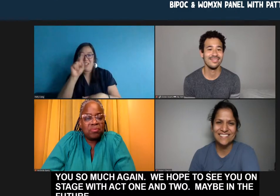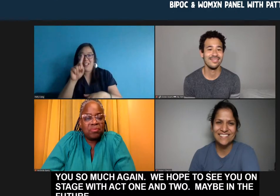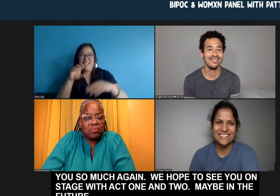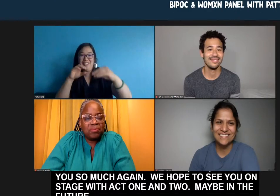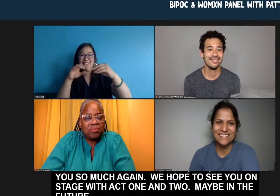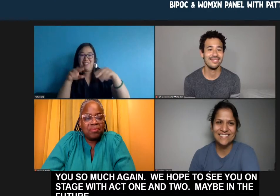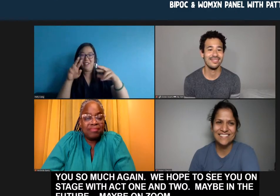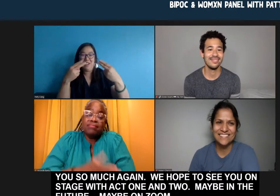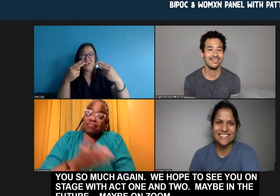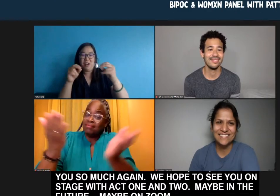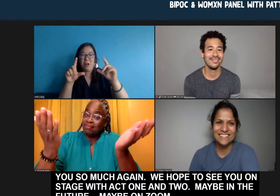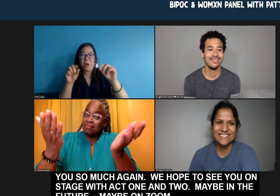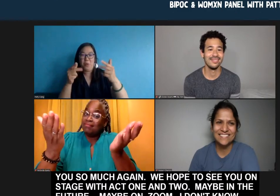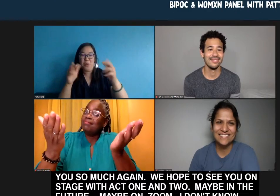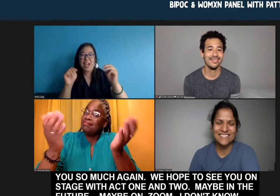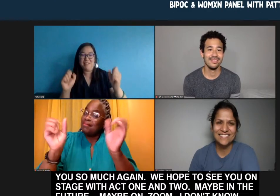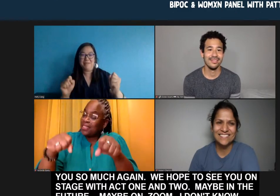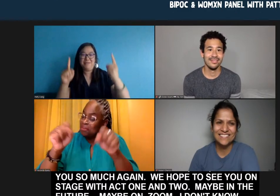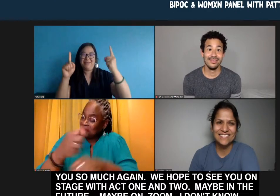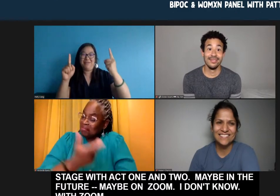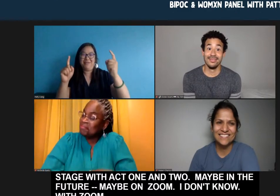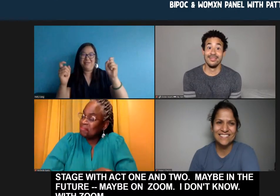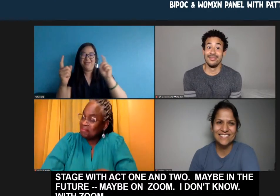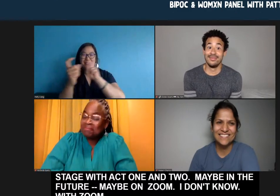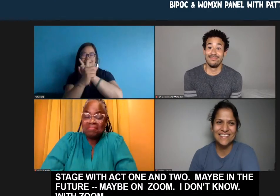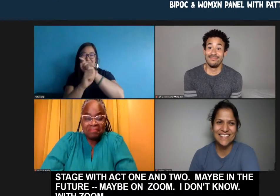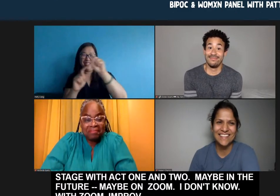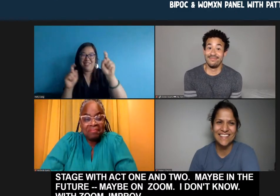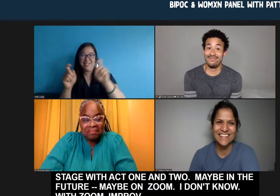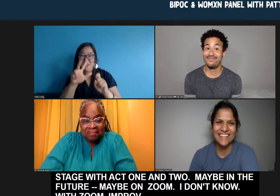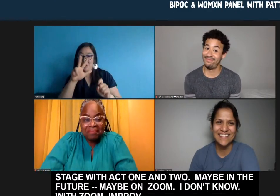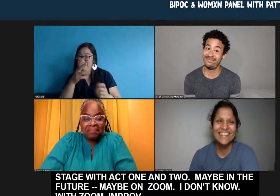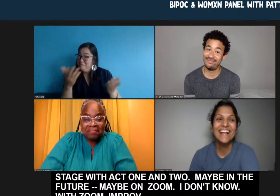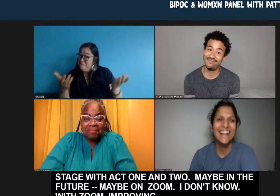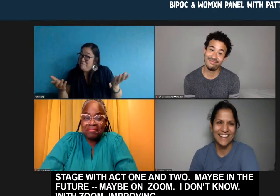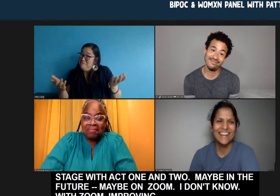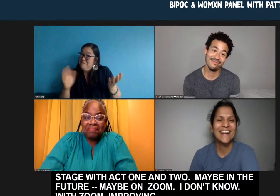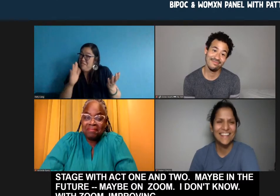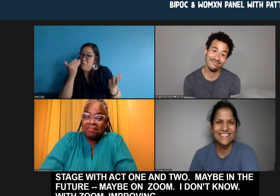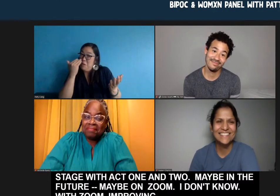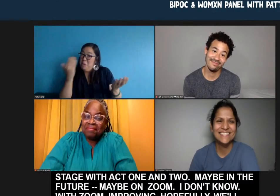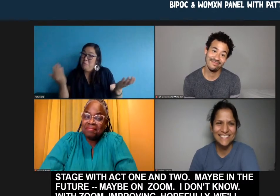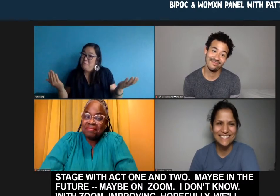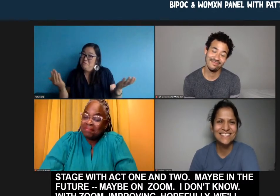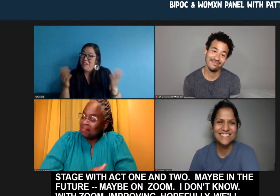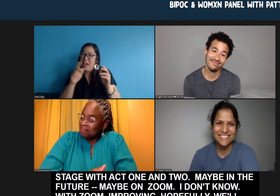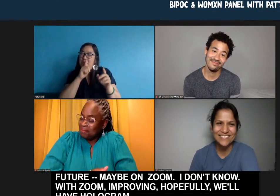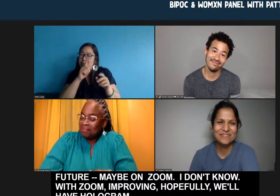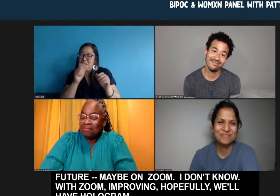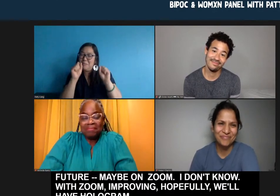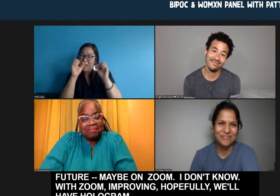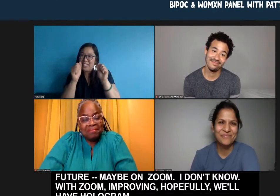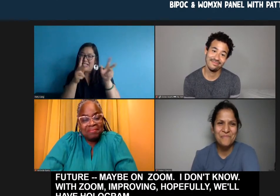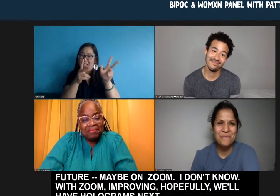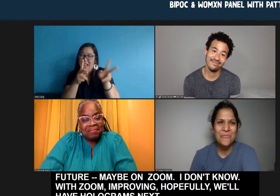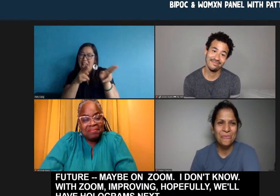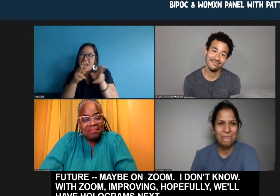Because, with Zoom, improving, hopefully we can have holograms next, maybe that'll be the next step, 3D, we don't know, but it